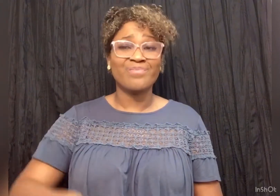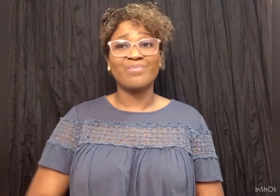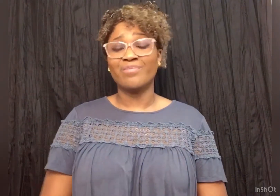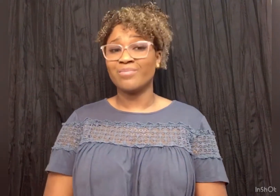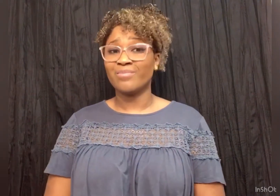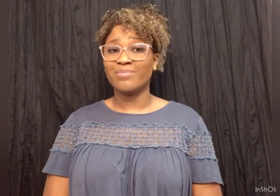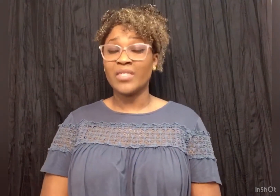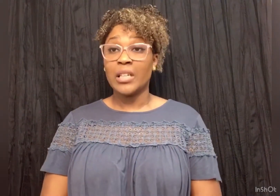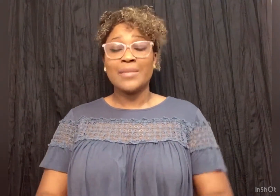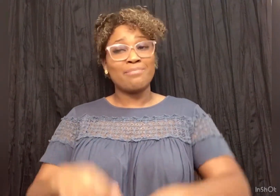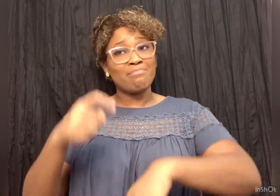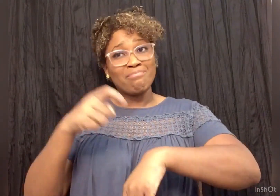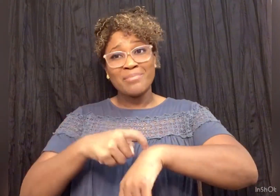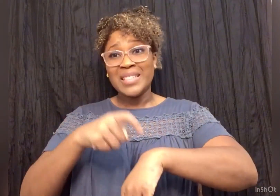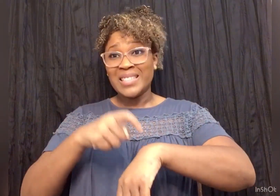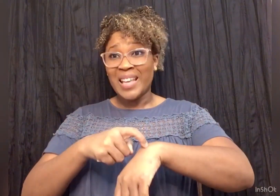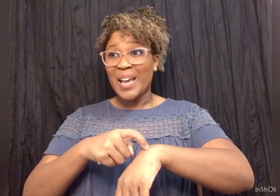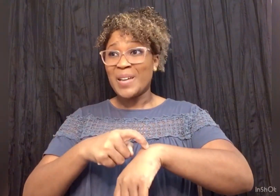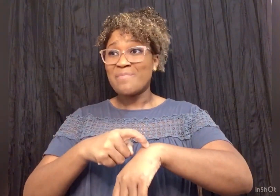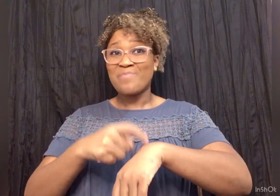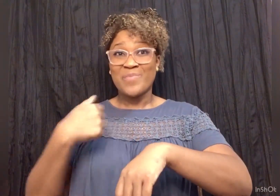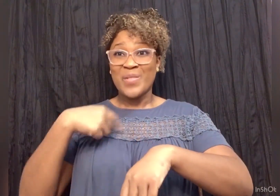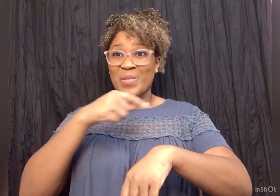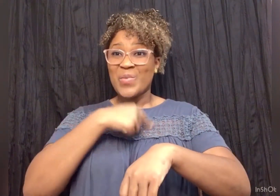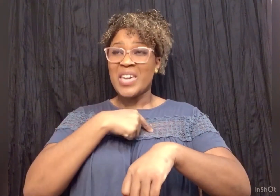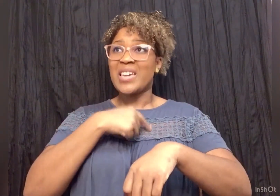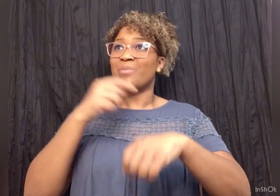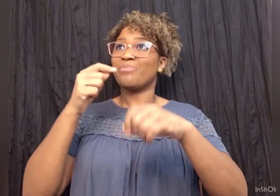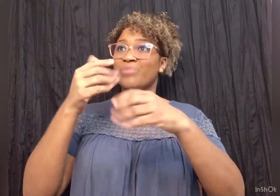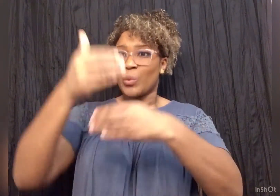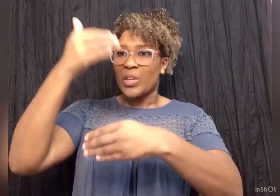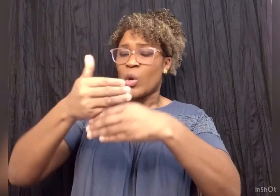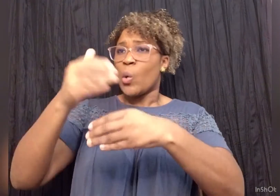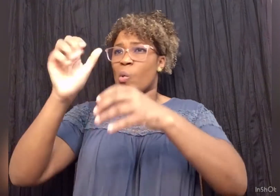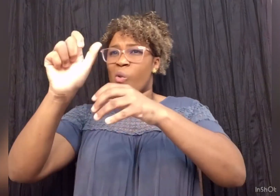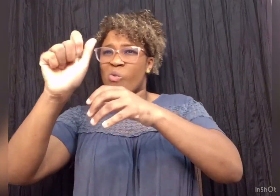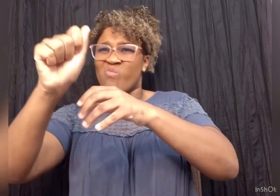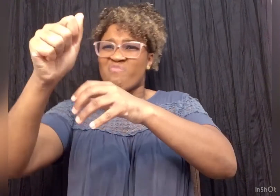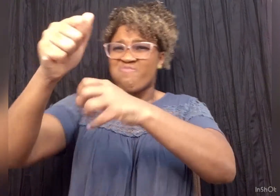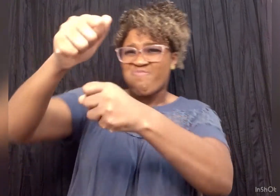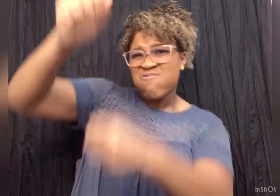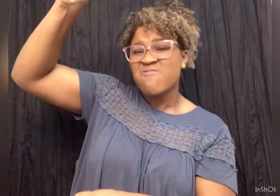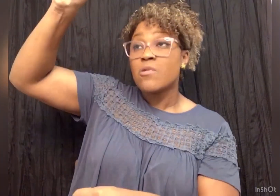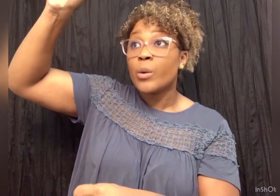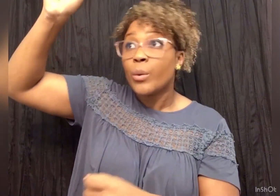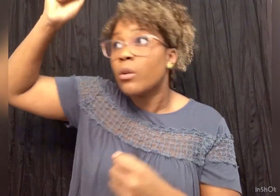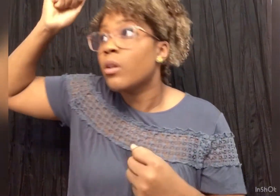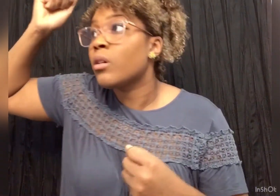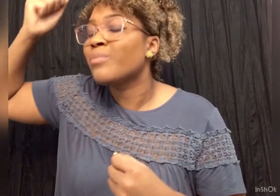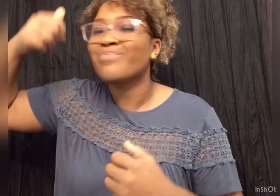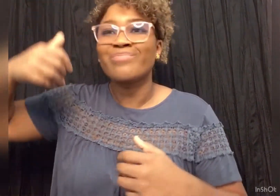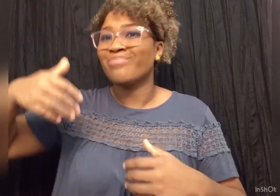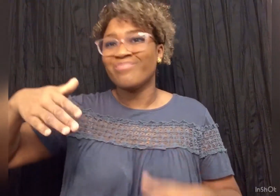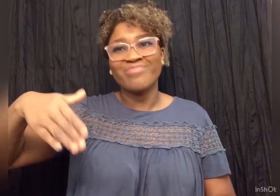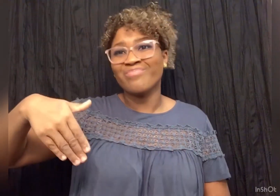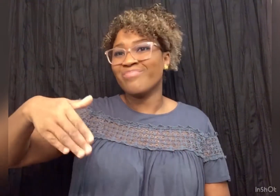the time we succeeded in opening the window, it was too late. There was nobody